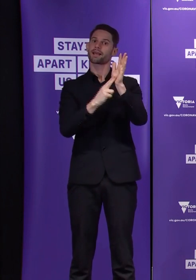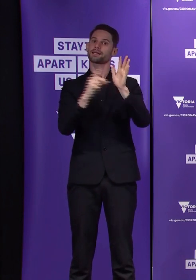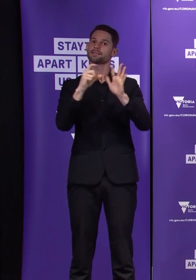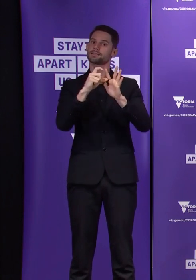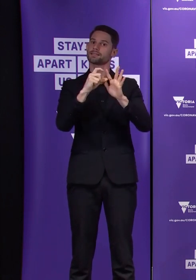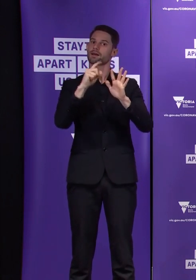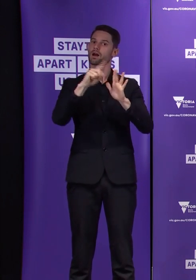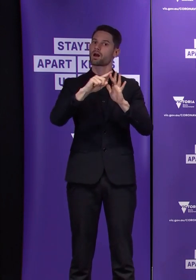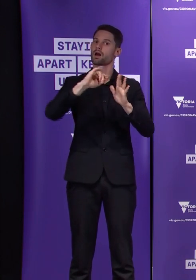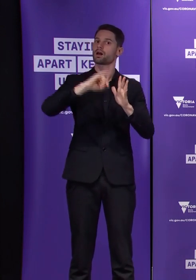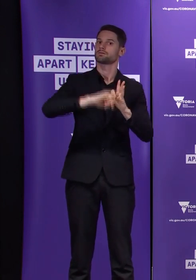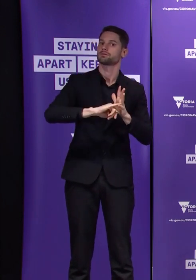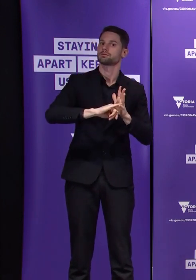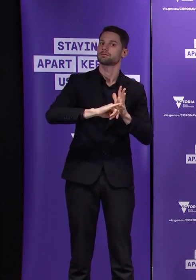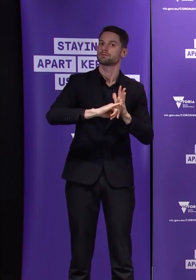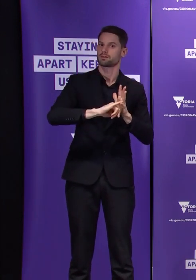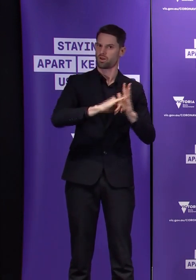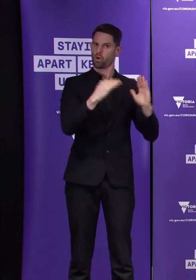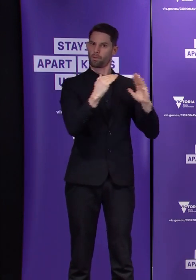services.